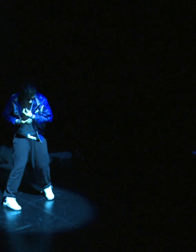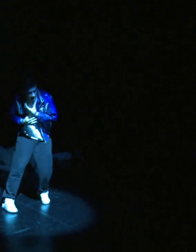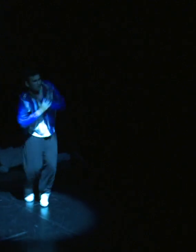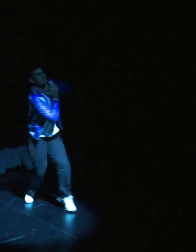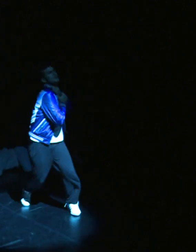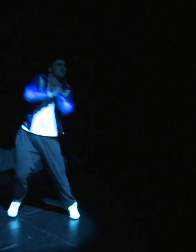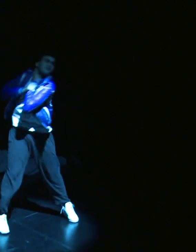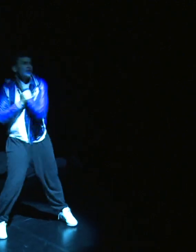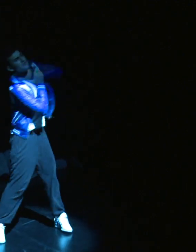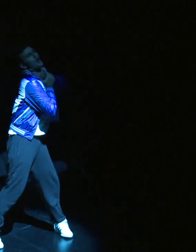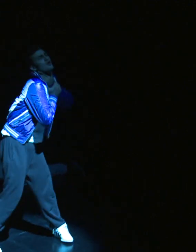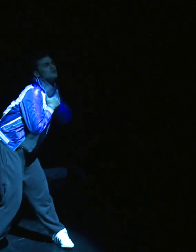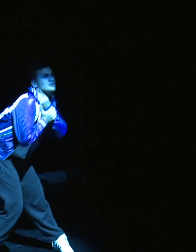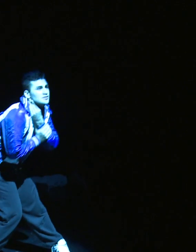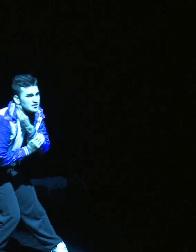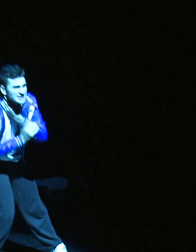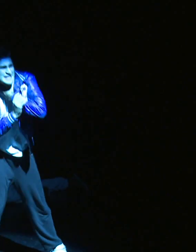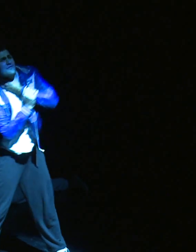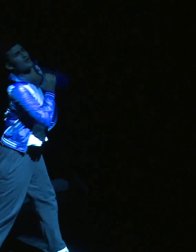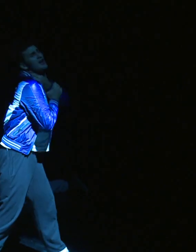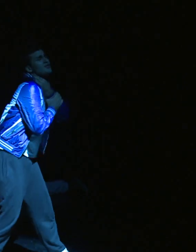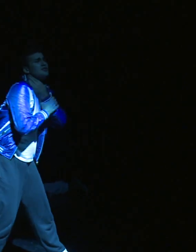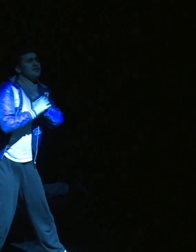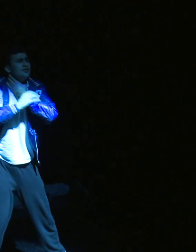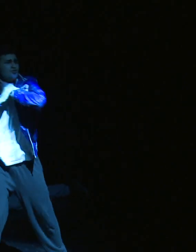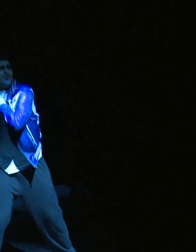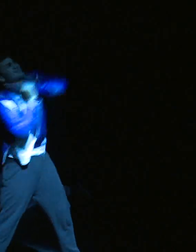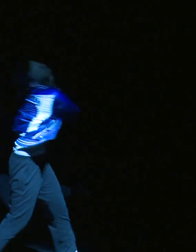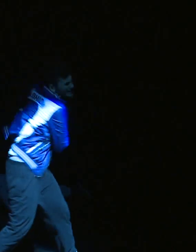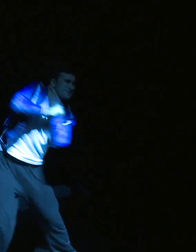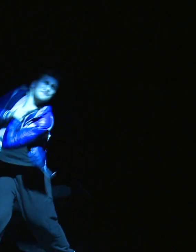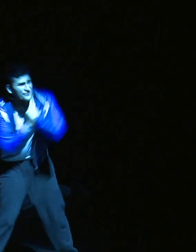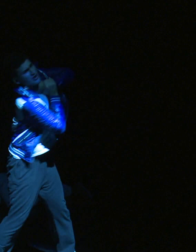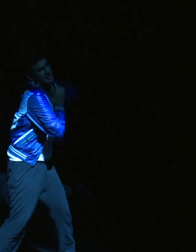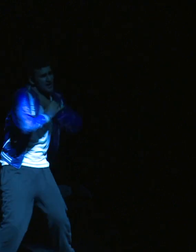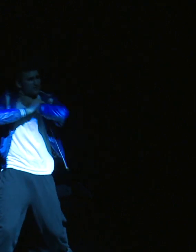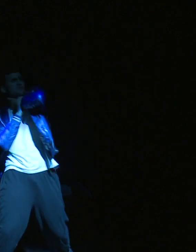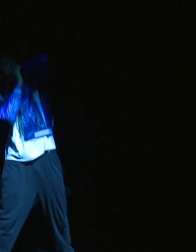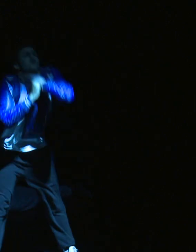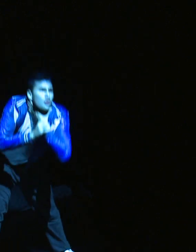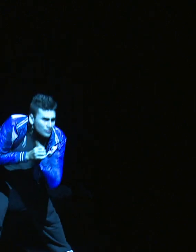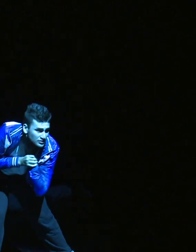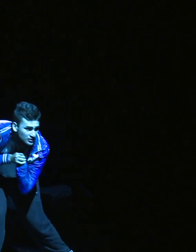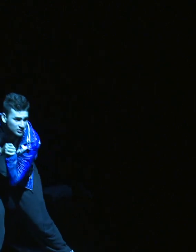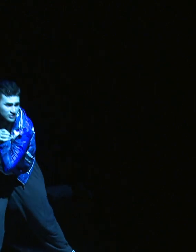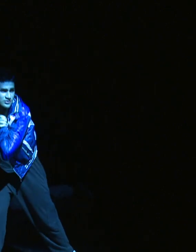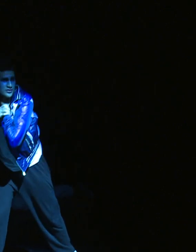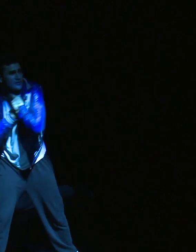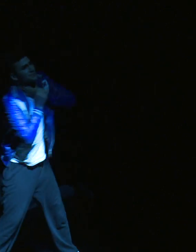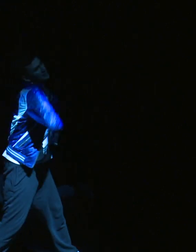I was 3 feet from the floor, gasping for air, trying to release my father's hands from my throat.